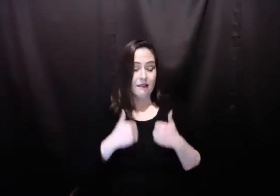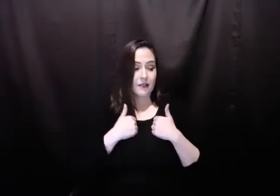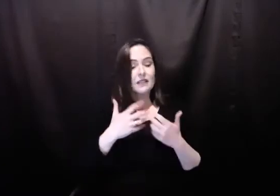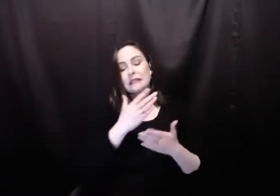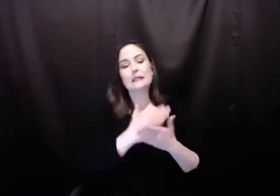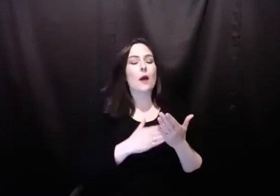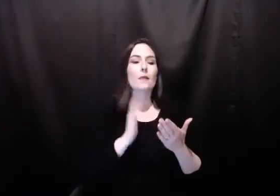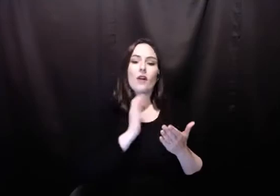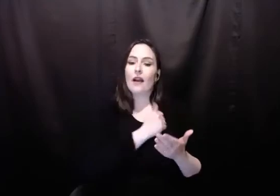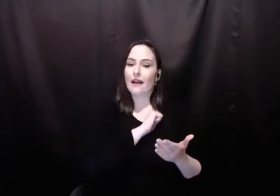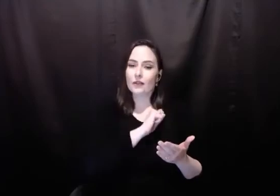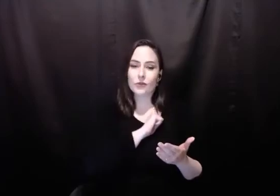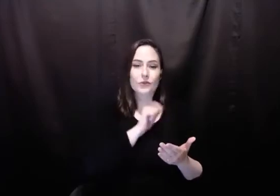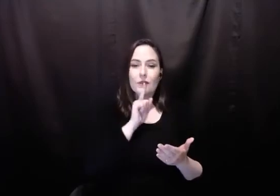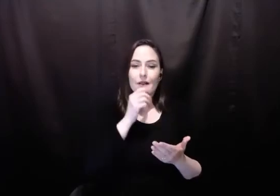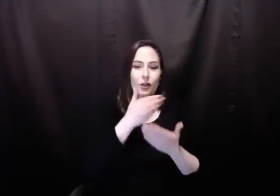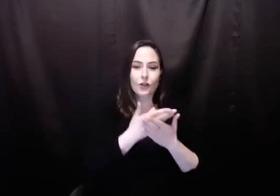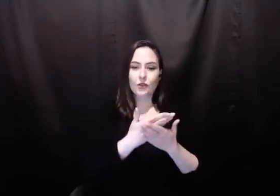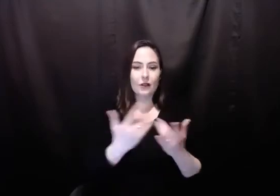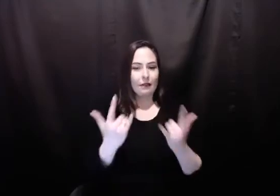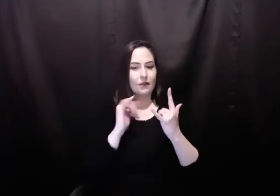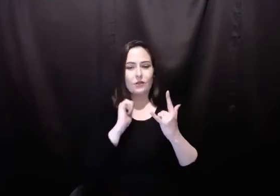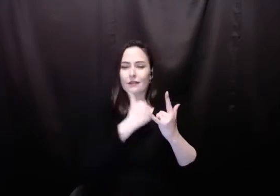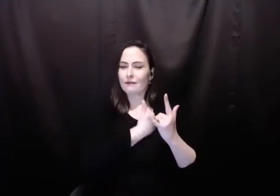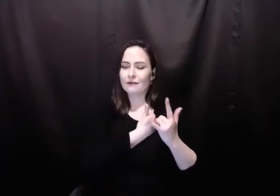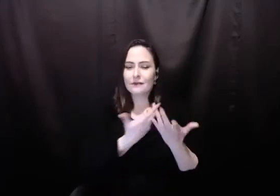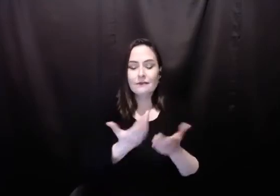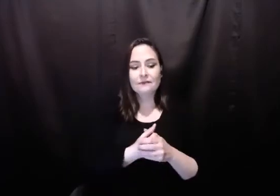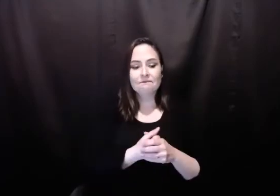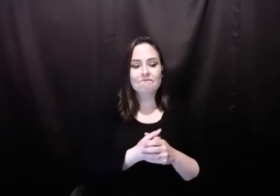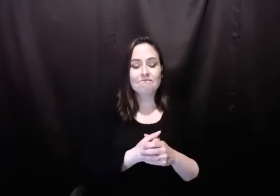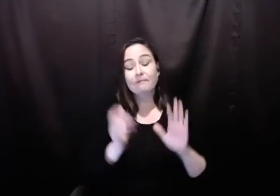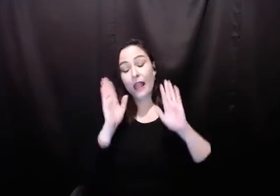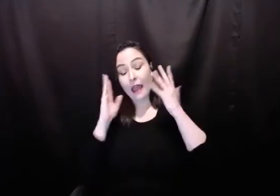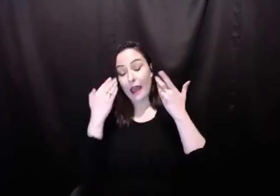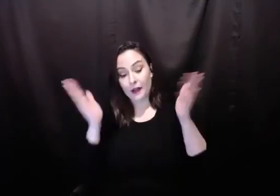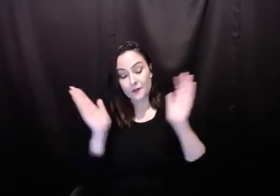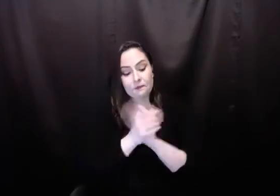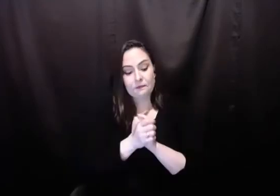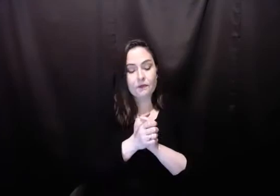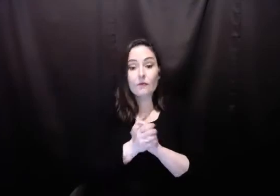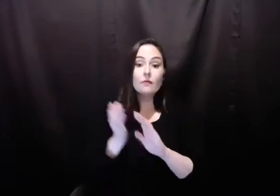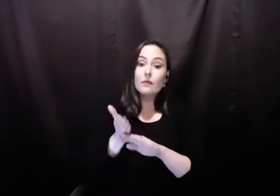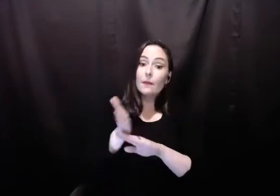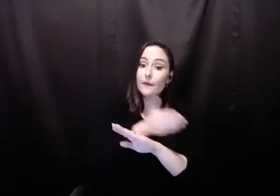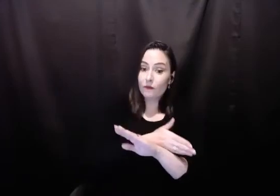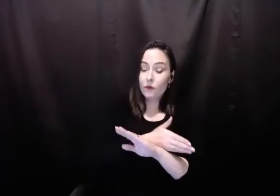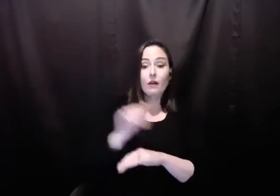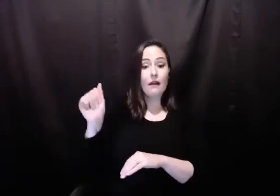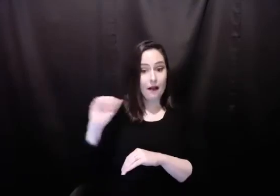Al-Anon, so much stuff, grew out of control. Trying to, that perfectionism, all that stuff.